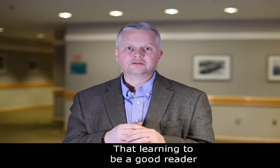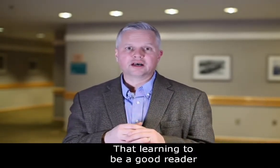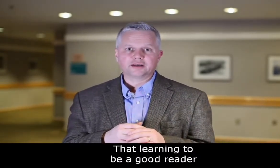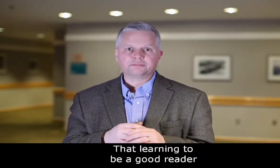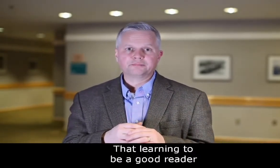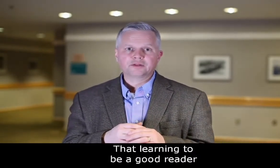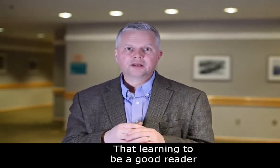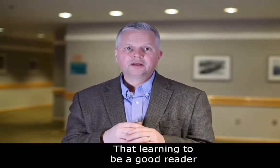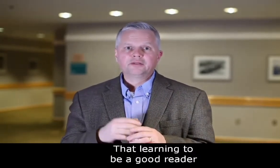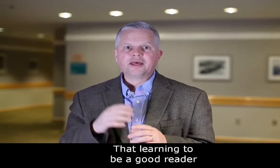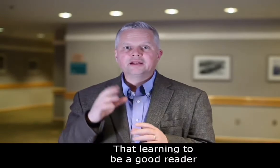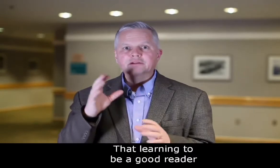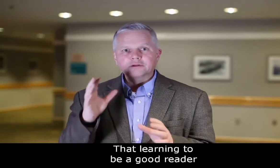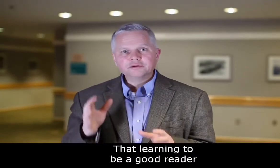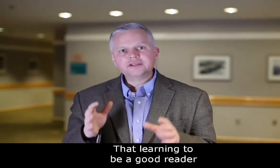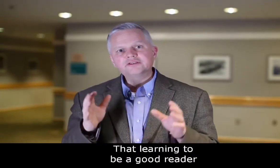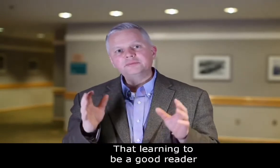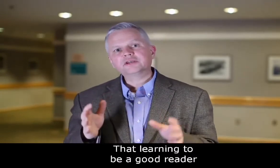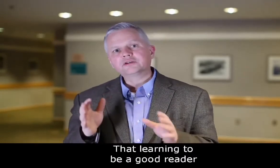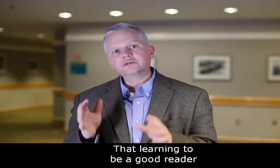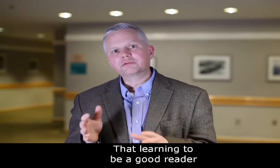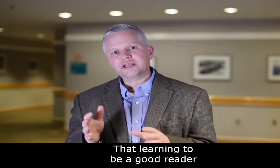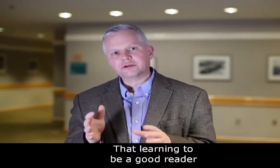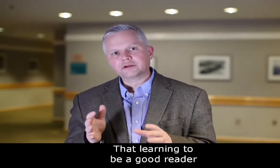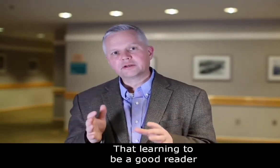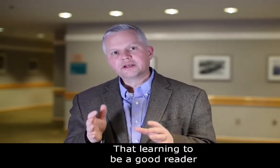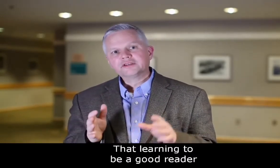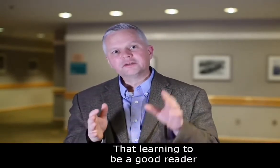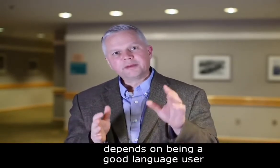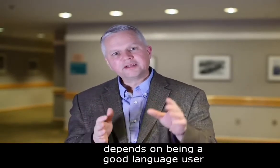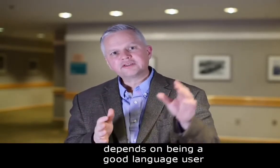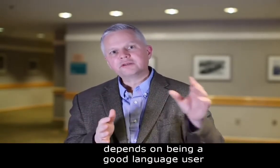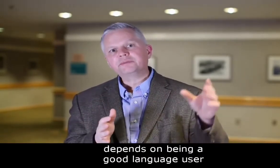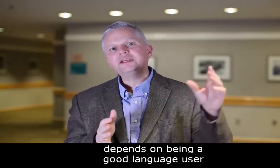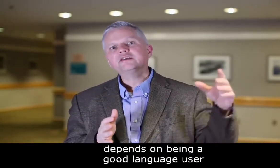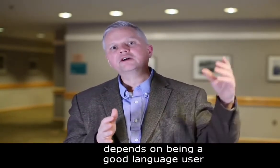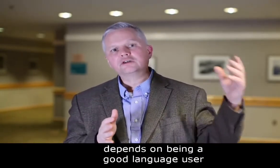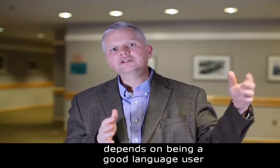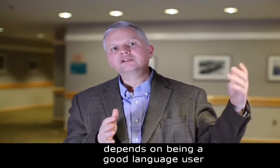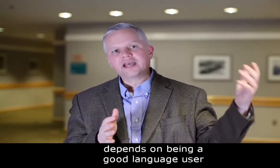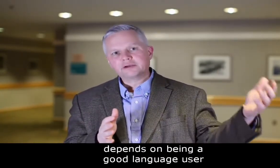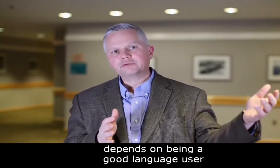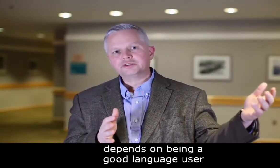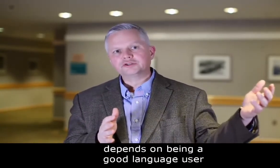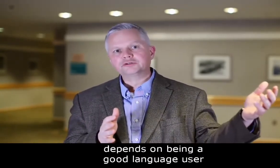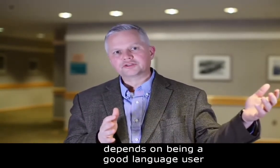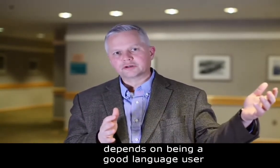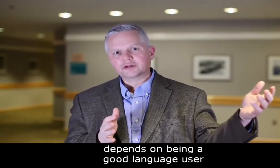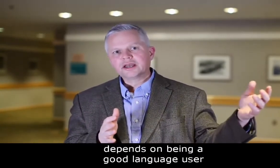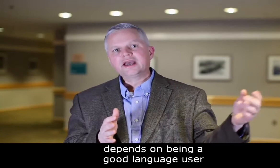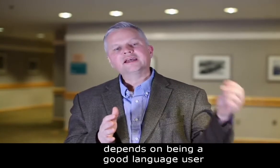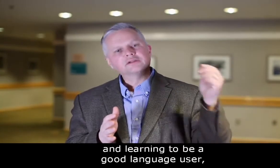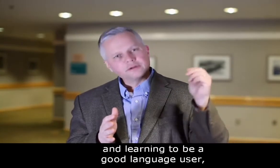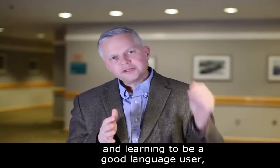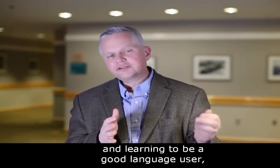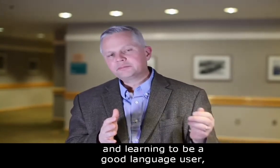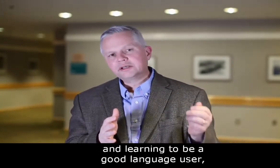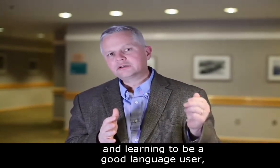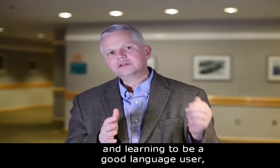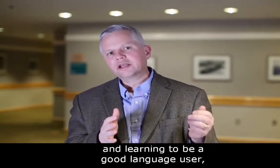time. That learning to be a good reader depends on being a good language user. And learning to be a good